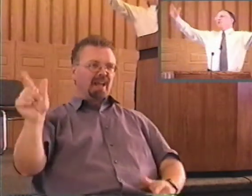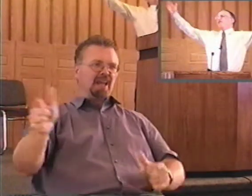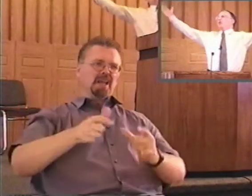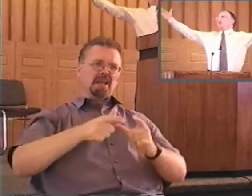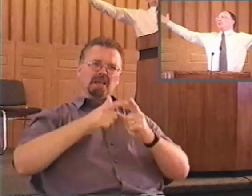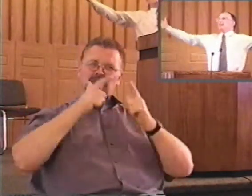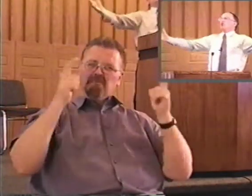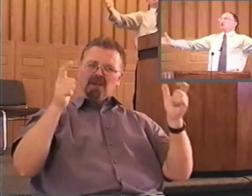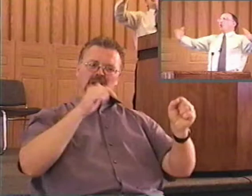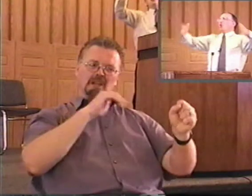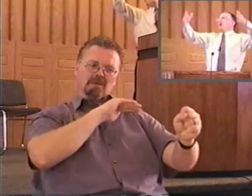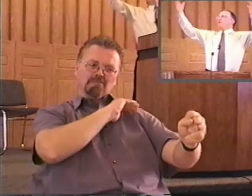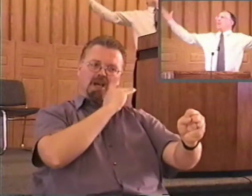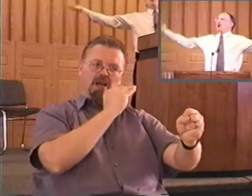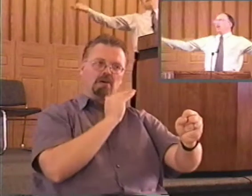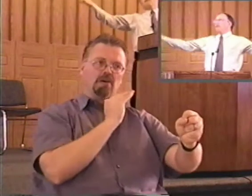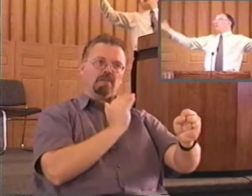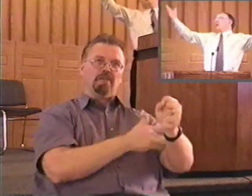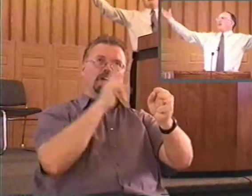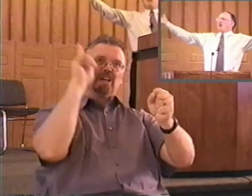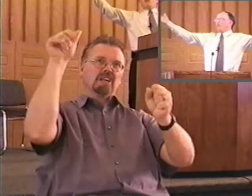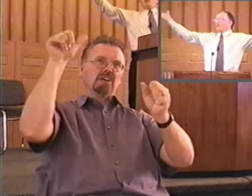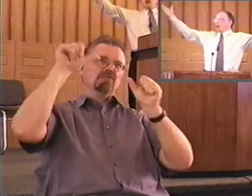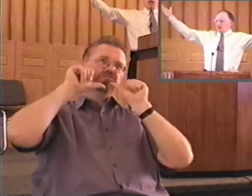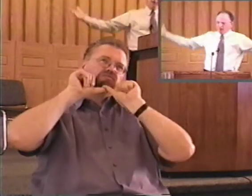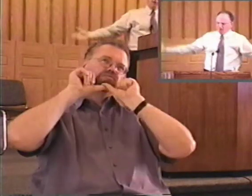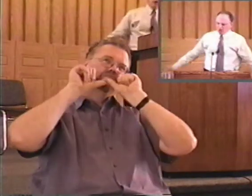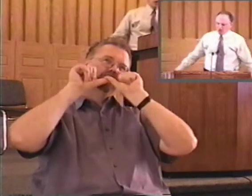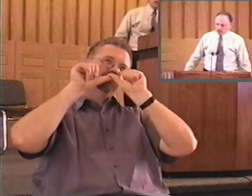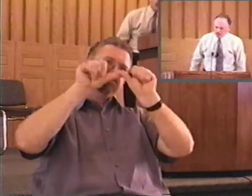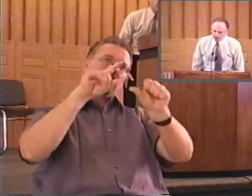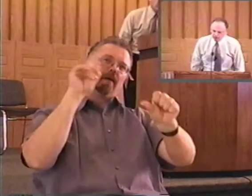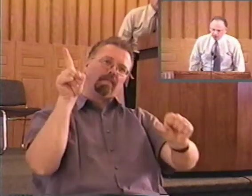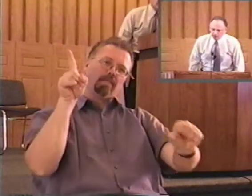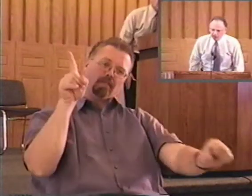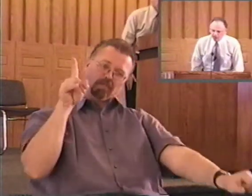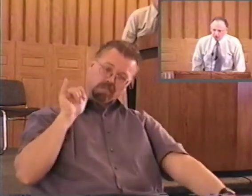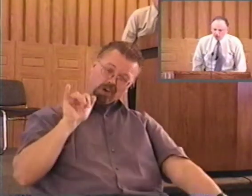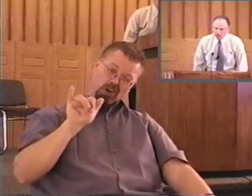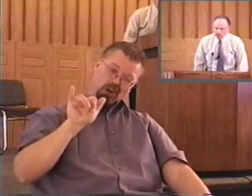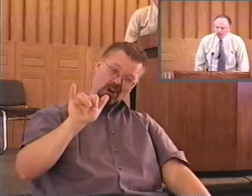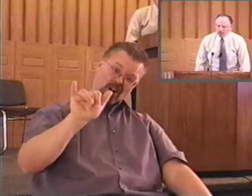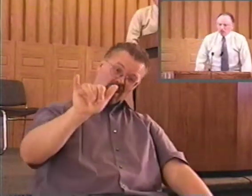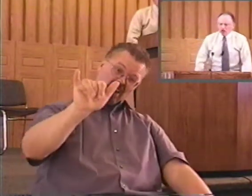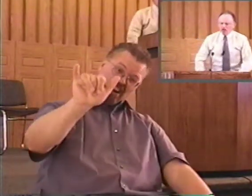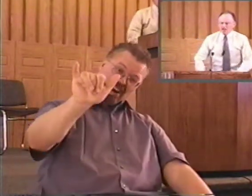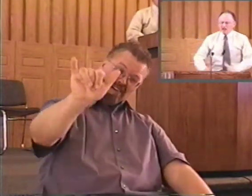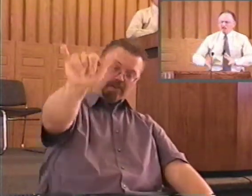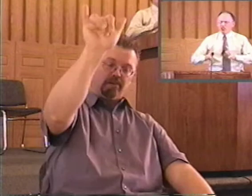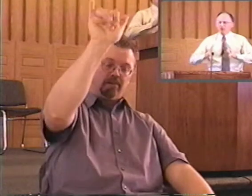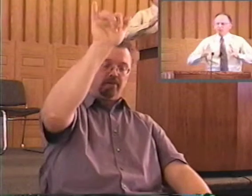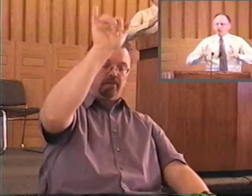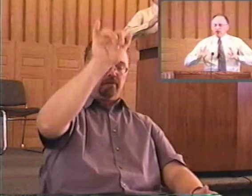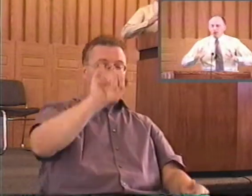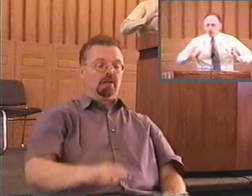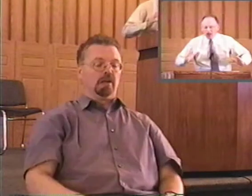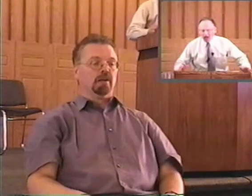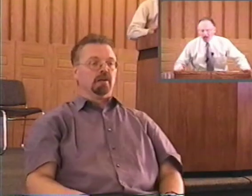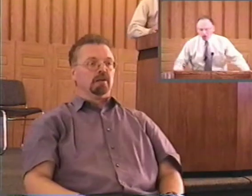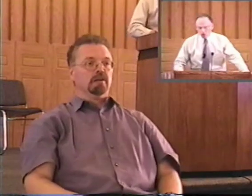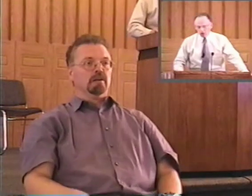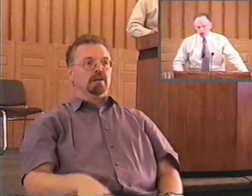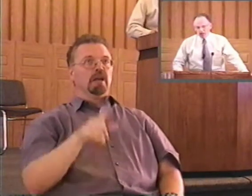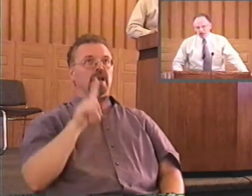and infinite. And He goes on forever and ever and ever and ever and ever. God has